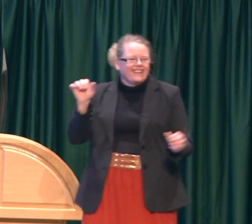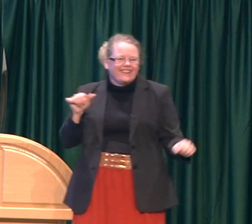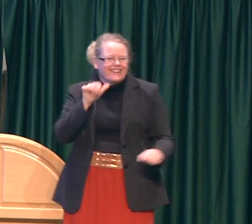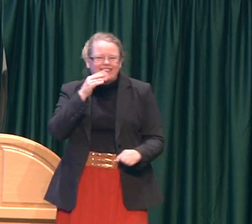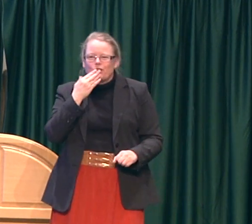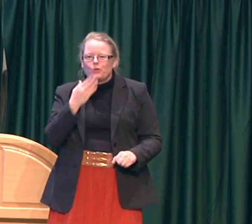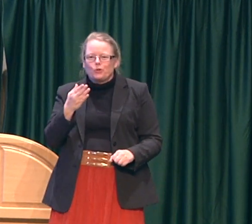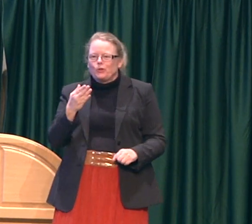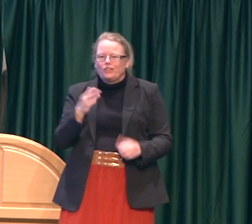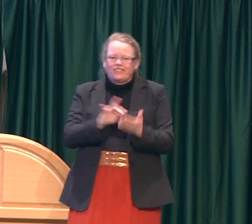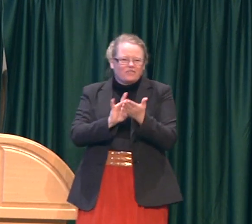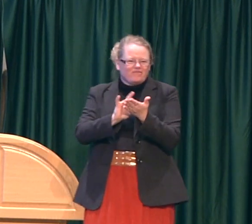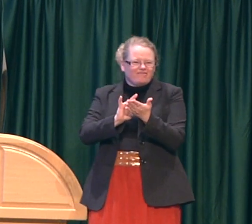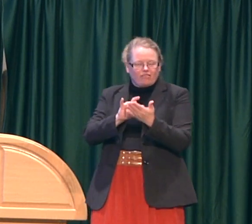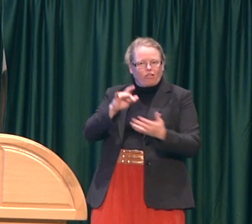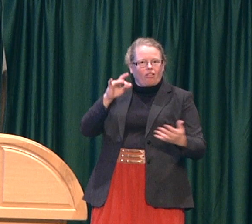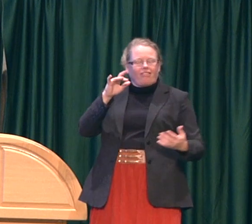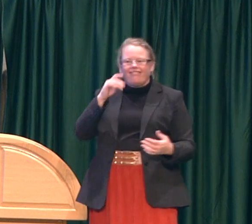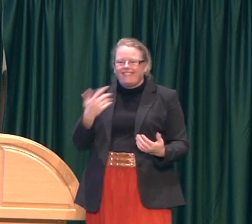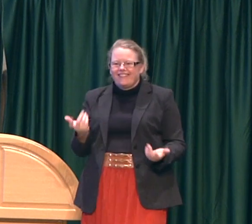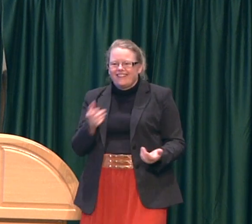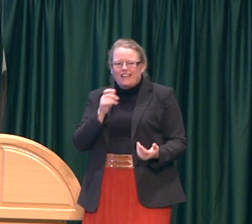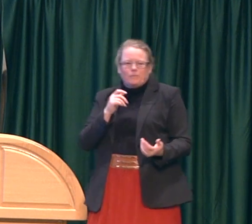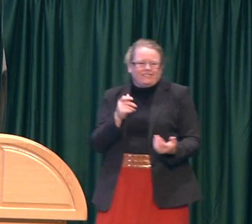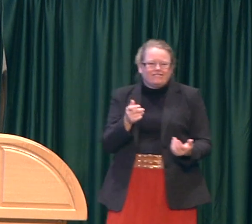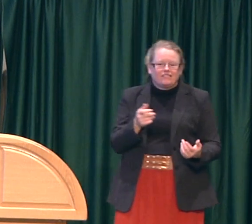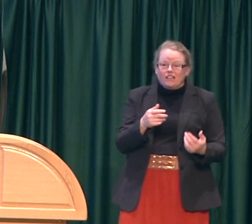If the person is in an altered state medically,